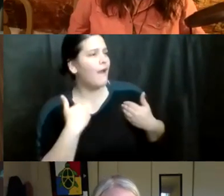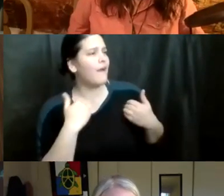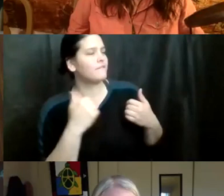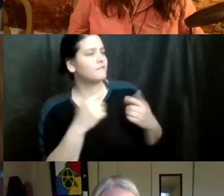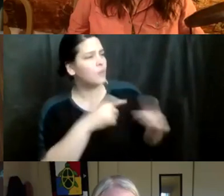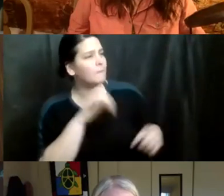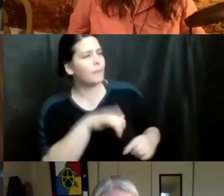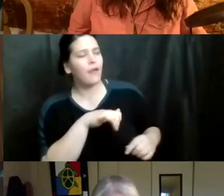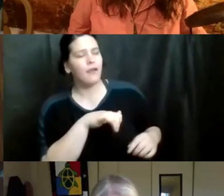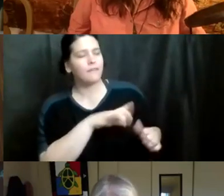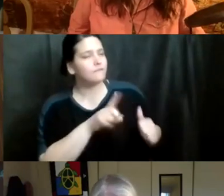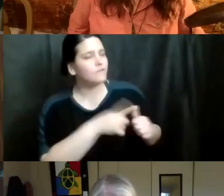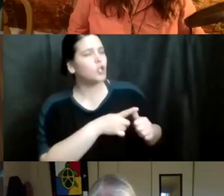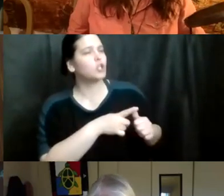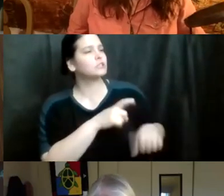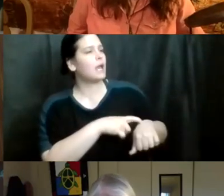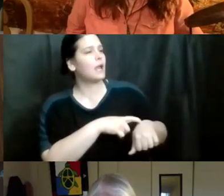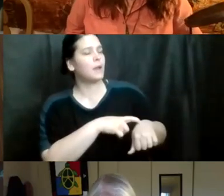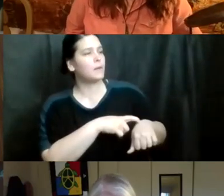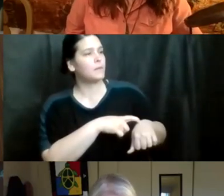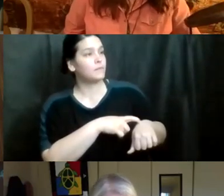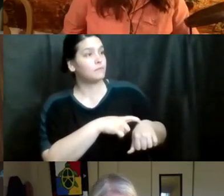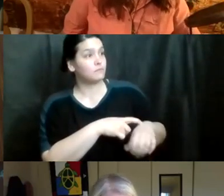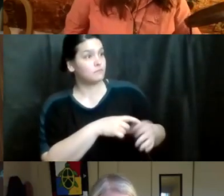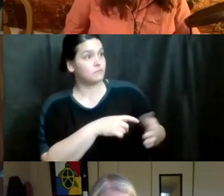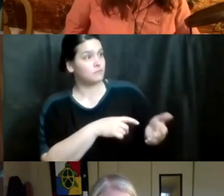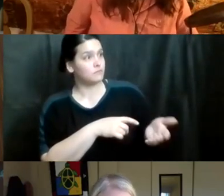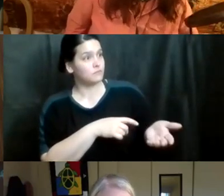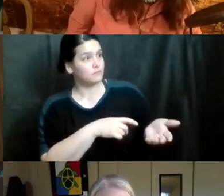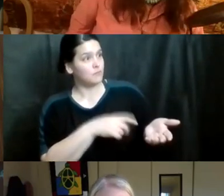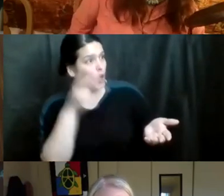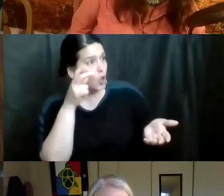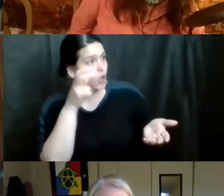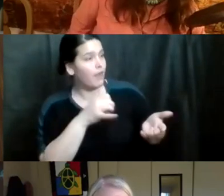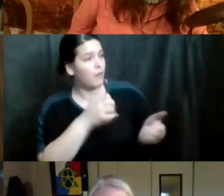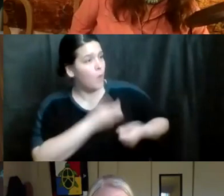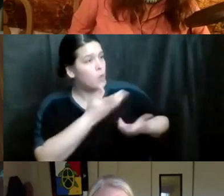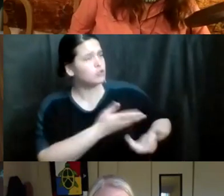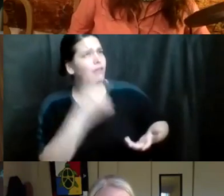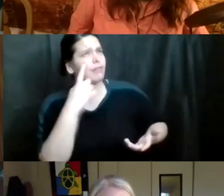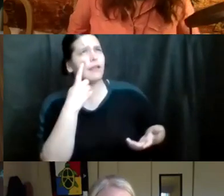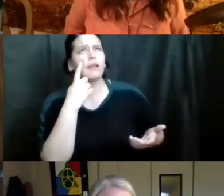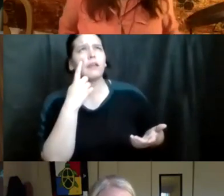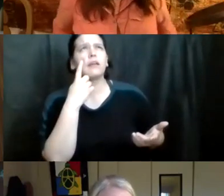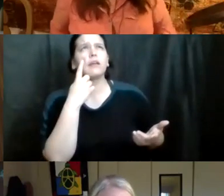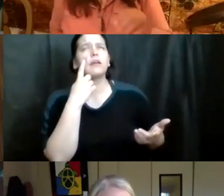the very first time I heard your poetry, I believe it was at Mary